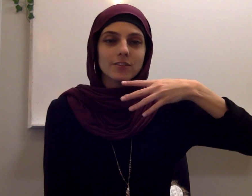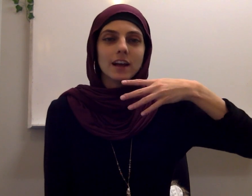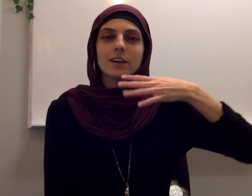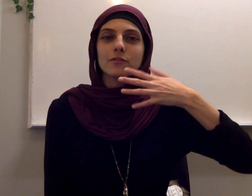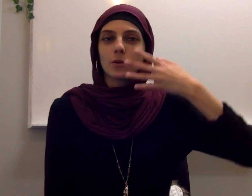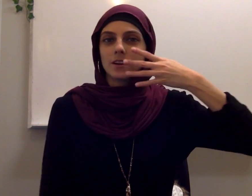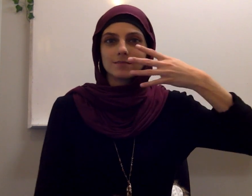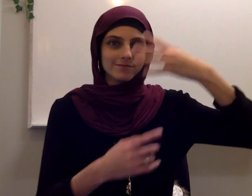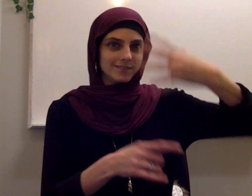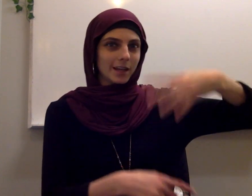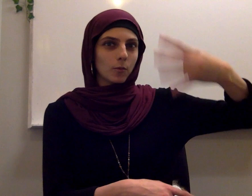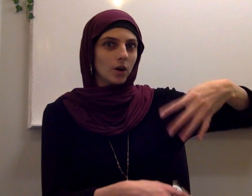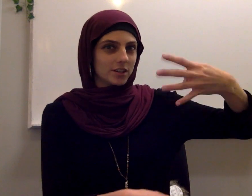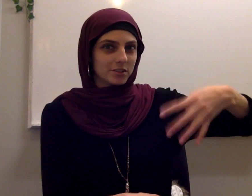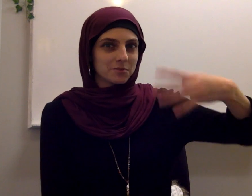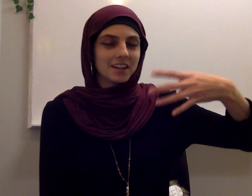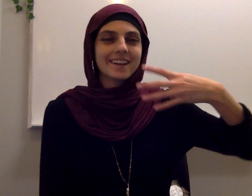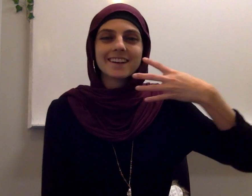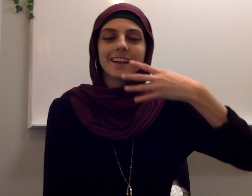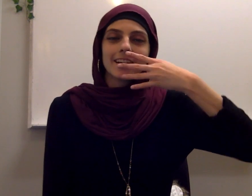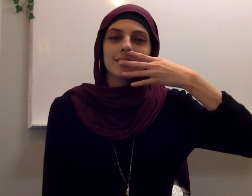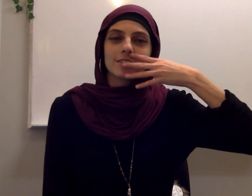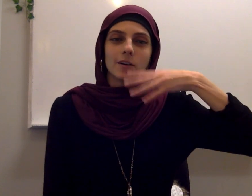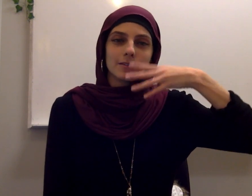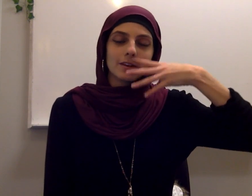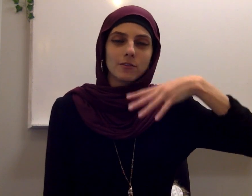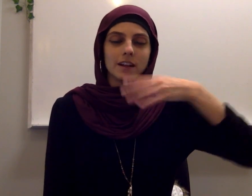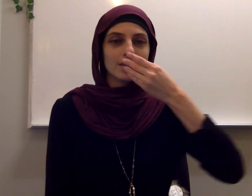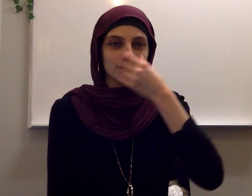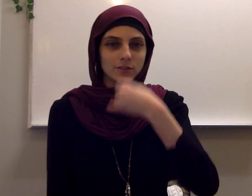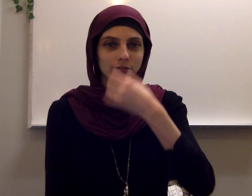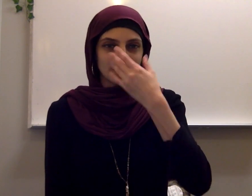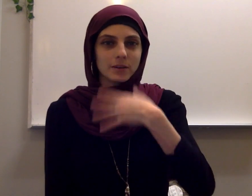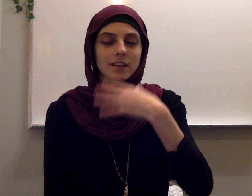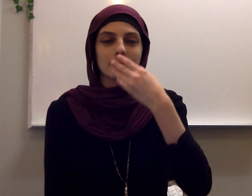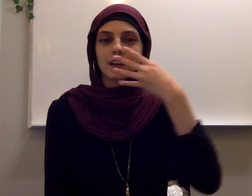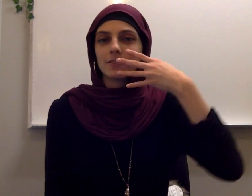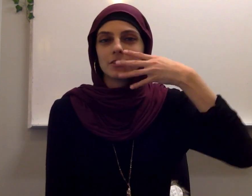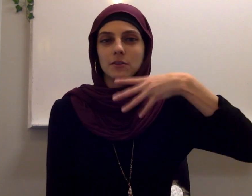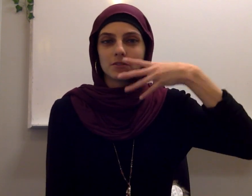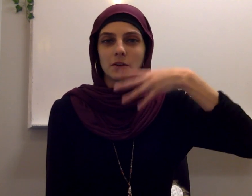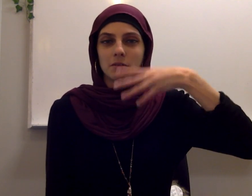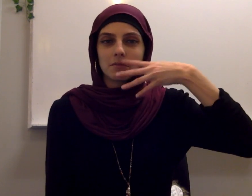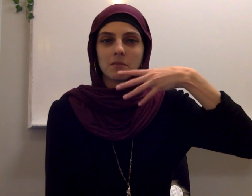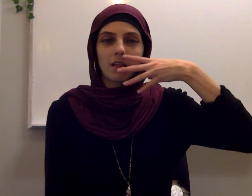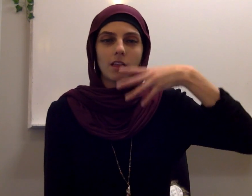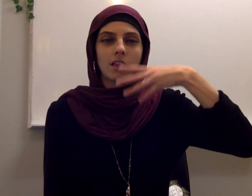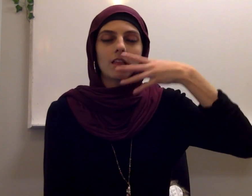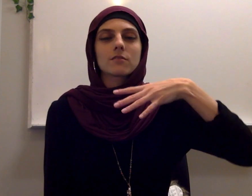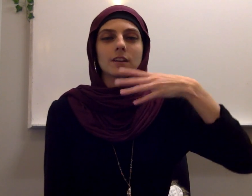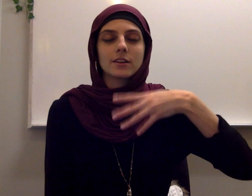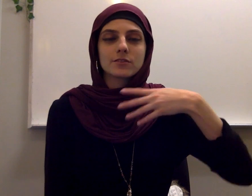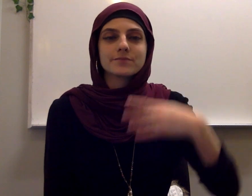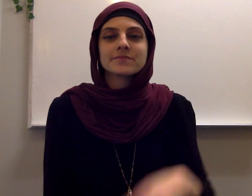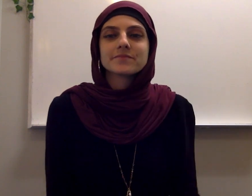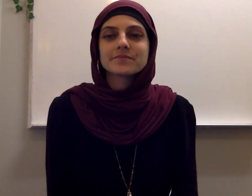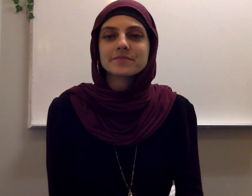classifier for like water running. And so when you have a runny nose, you have fluid coming out of your nose. So runny nose.